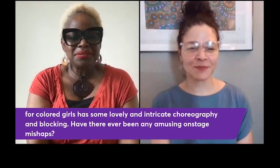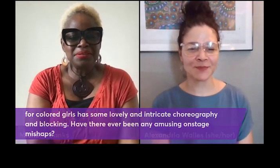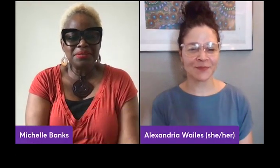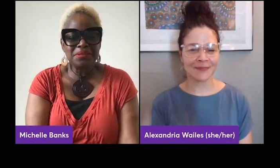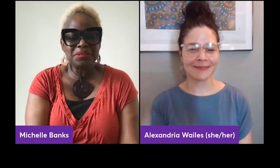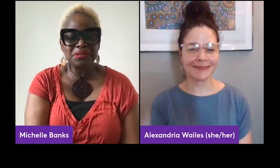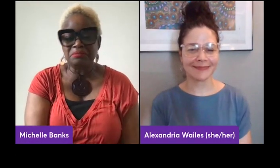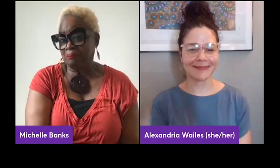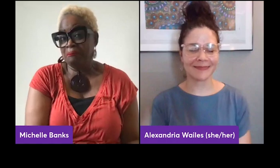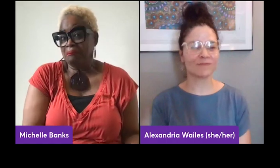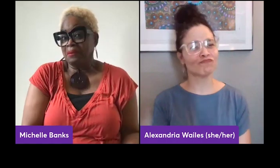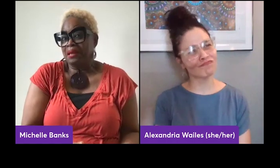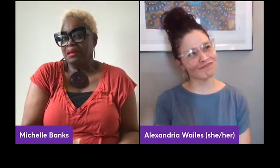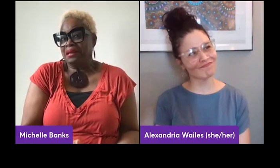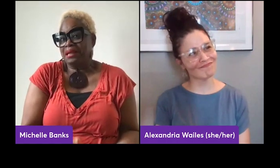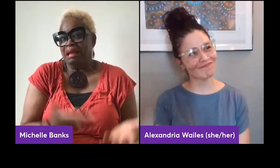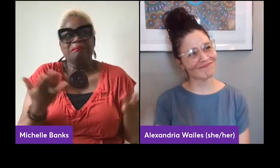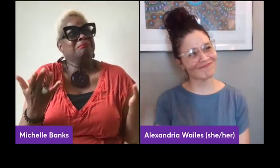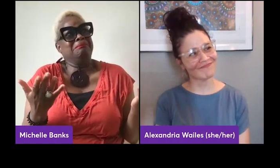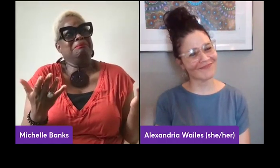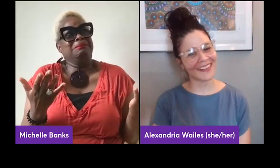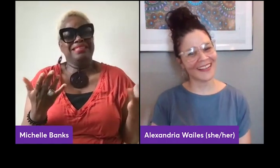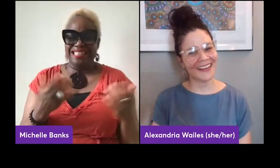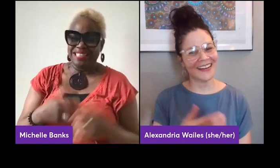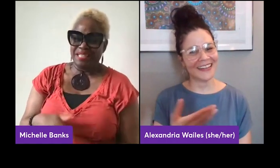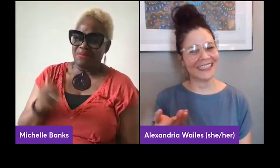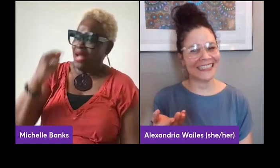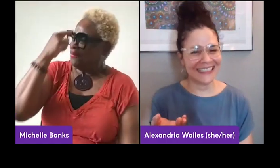ever been any amusing on-stage mishaps?